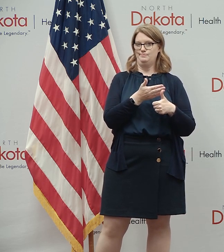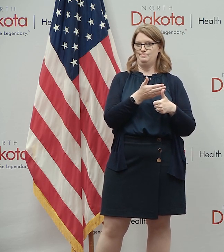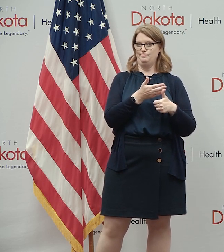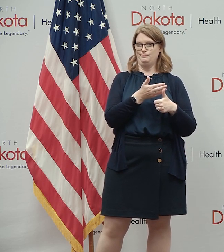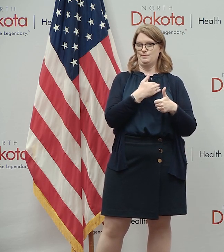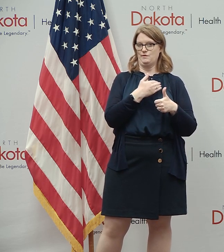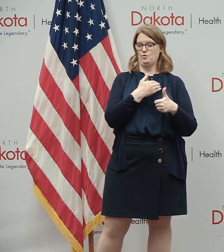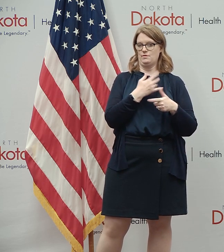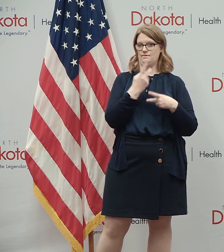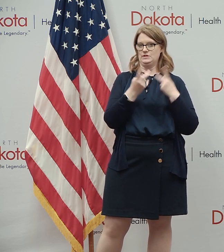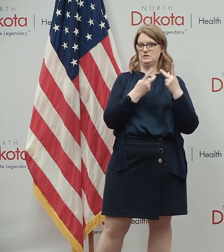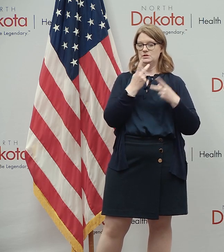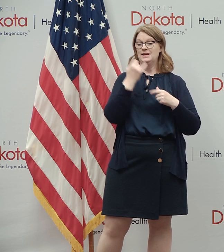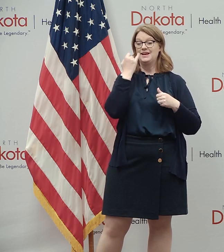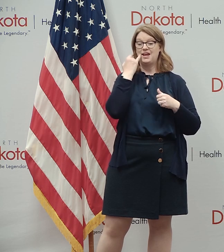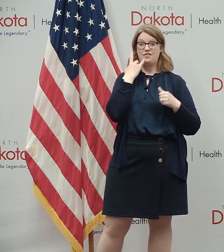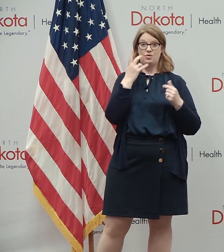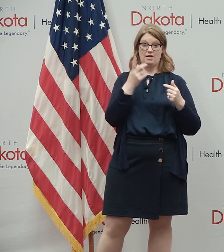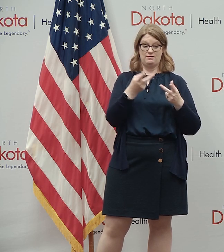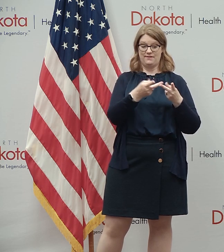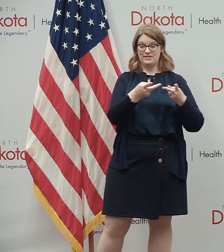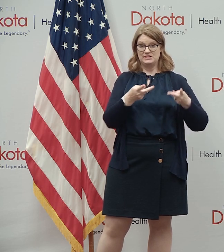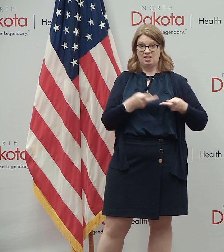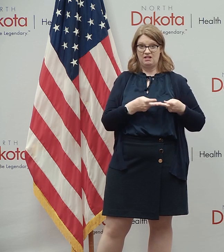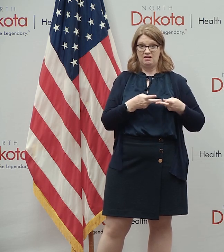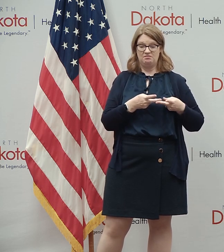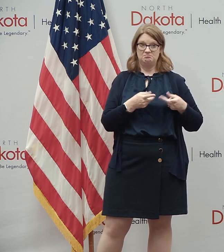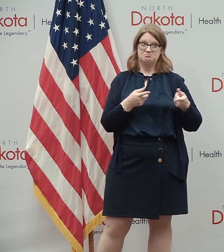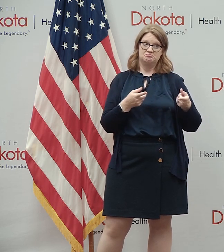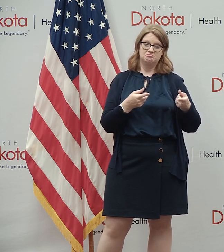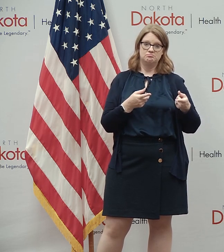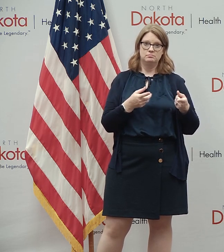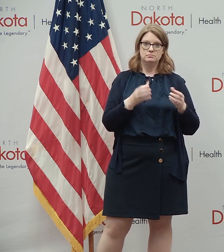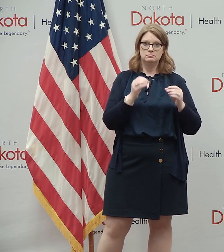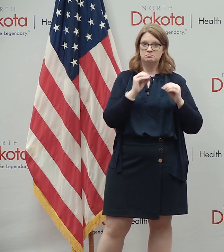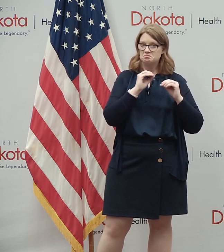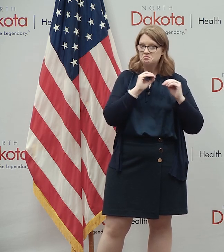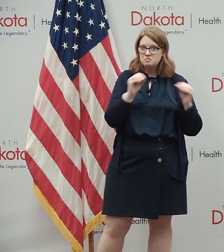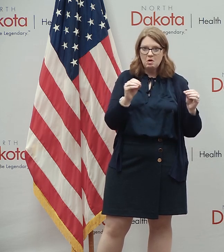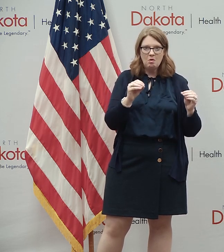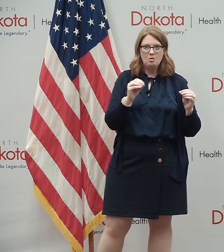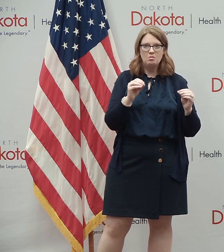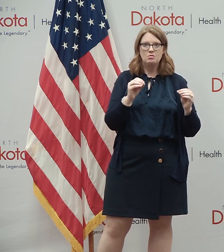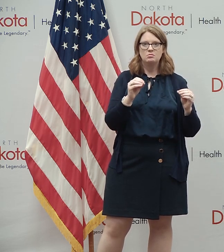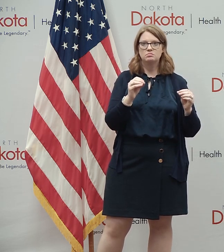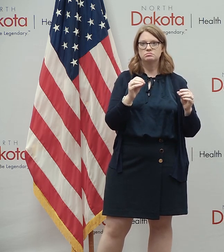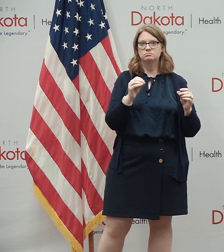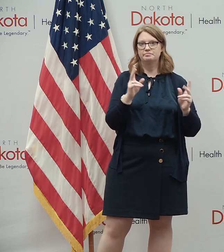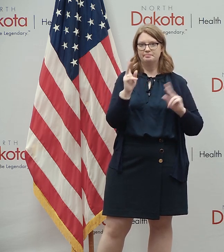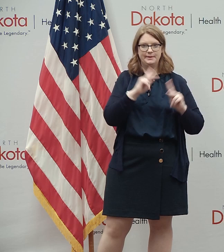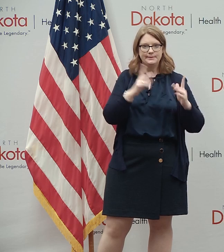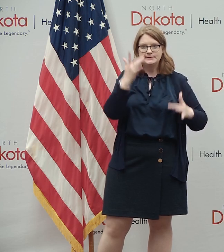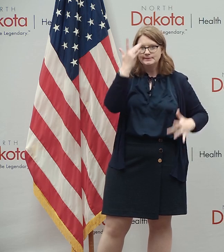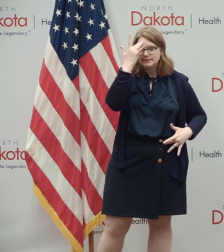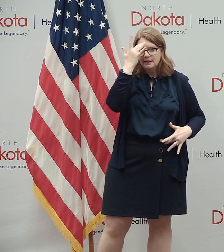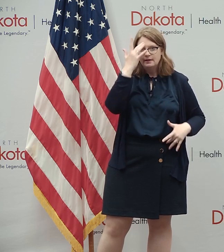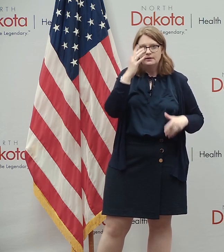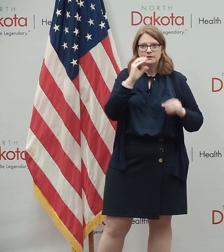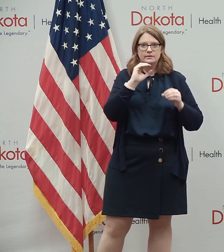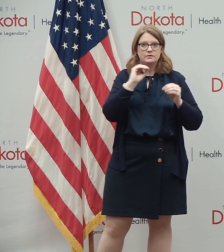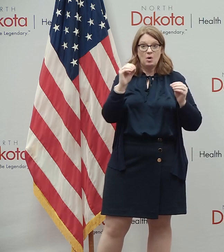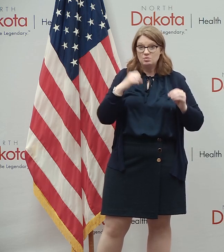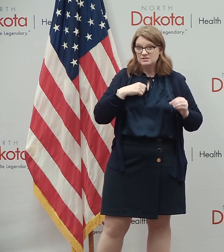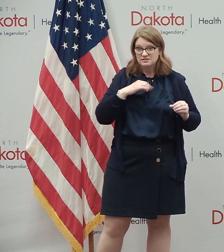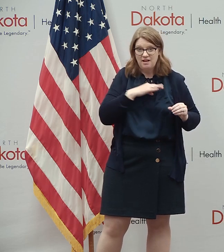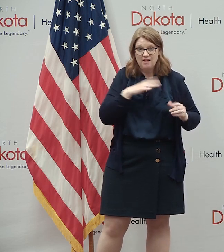pre-visitation right now, if you've got a facility that's got no active residents and no active staff